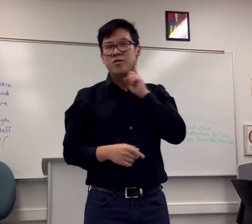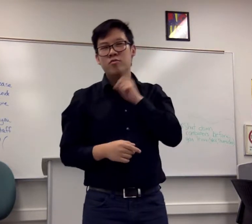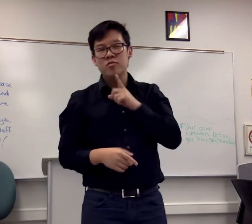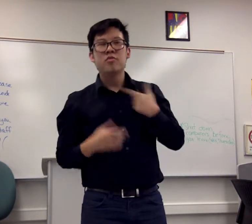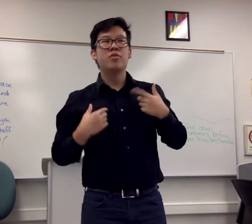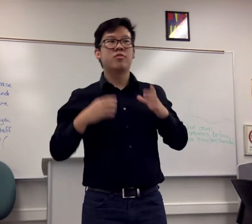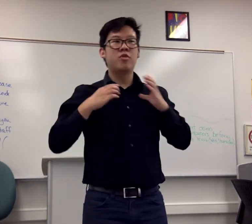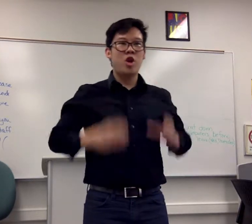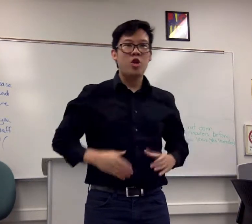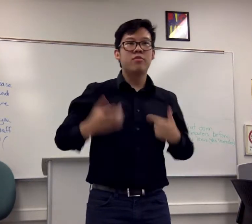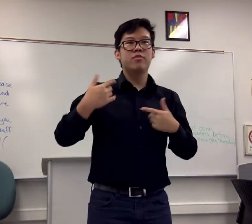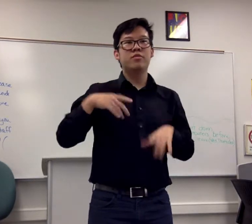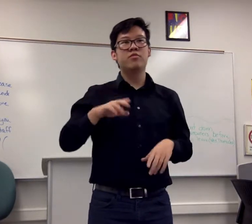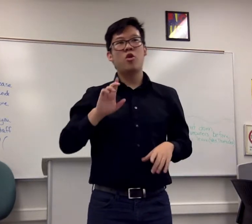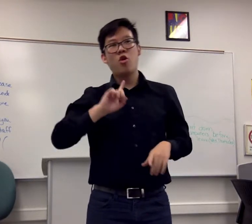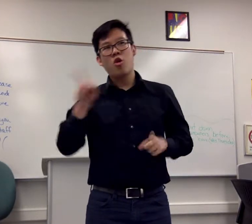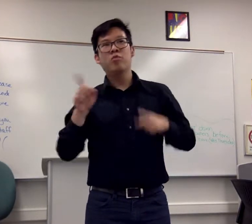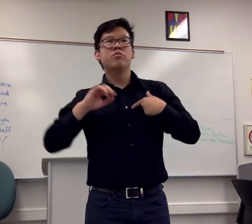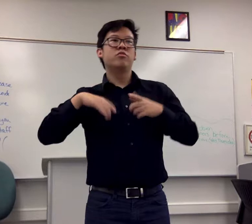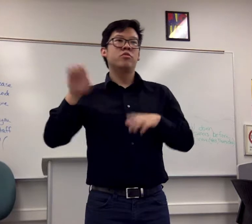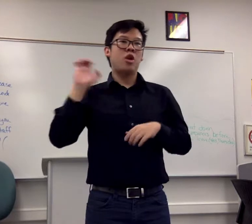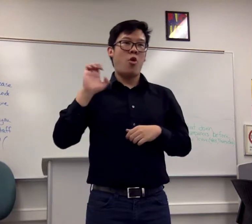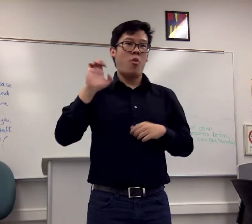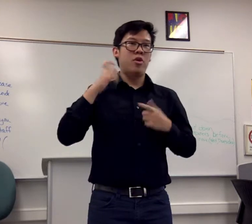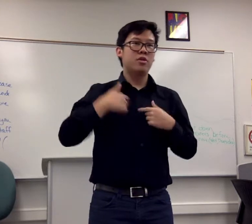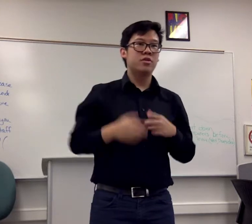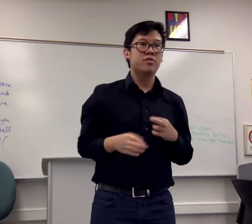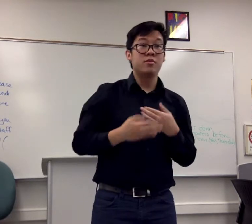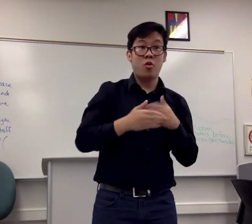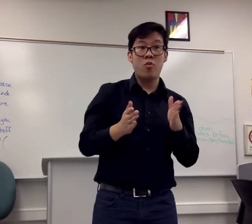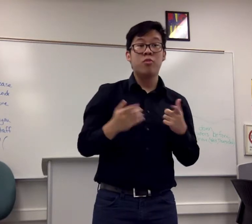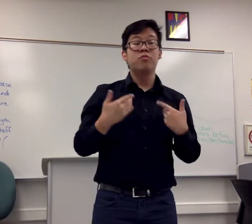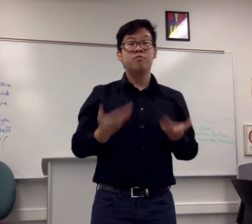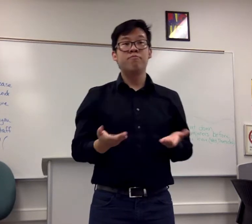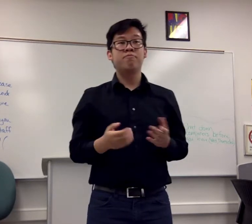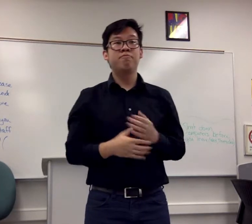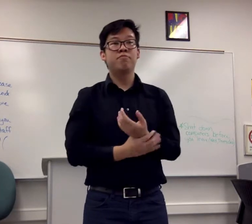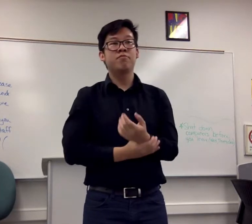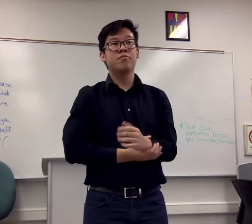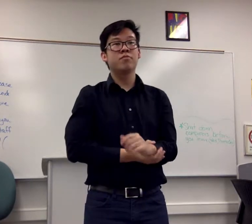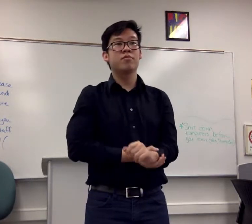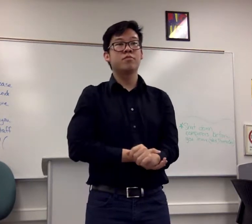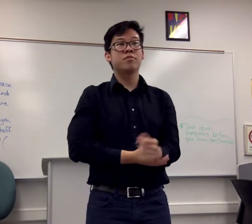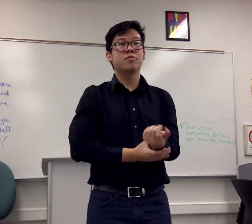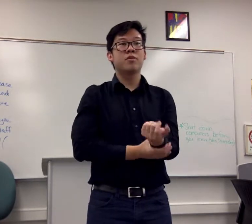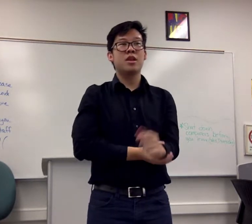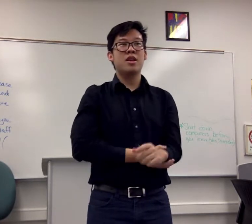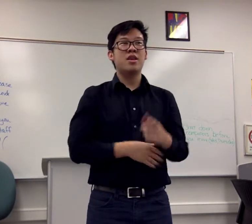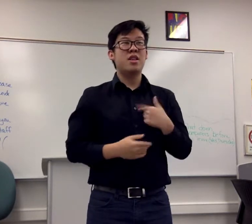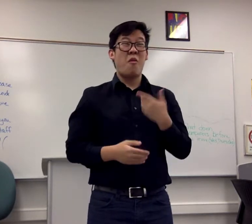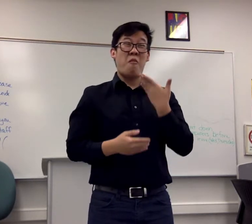3. Now she is in the 4th emergency room complaining of severe back pain.